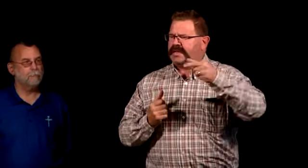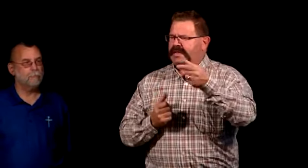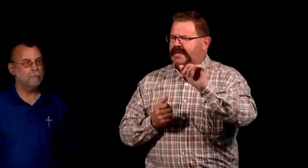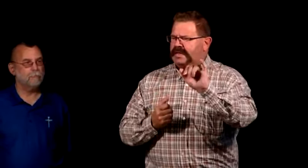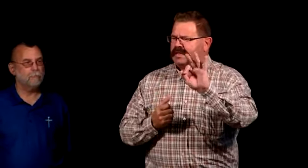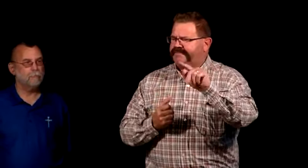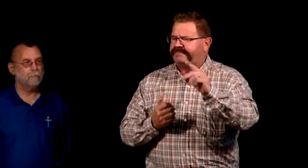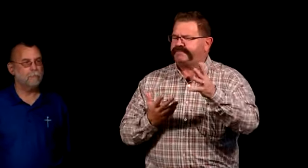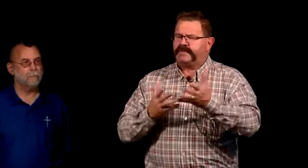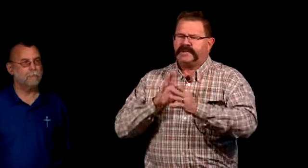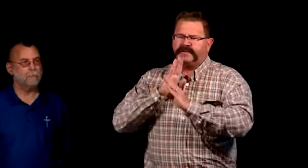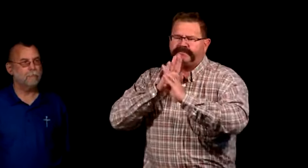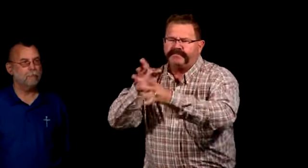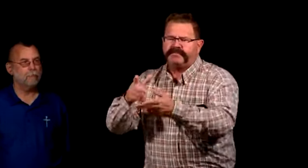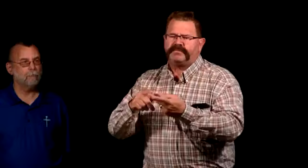It's to come